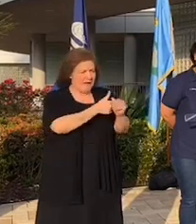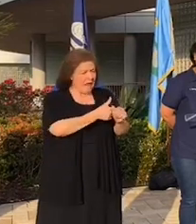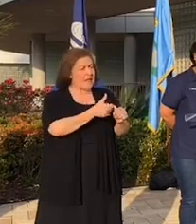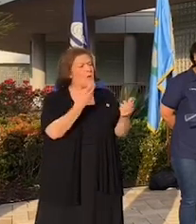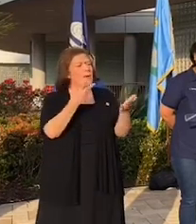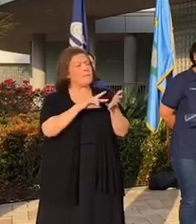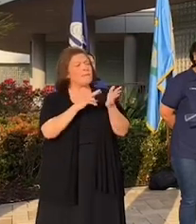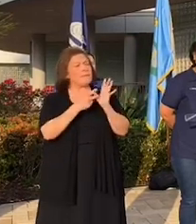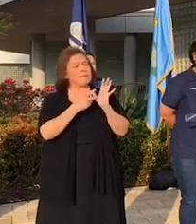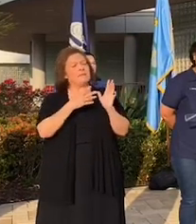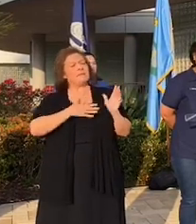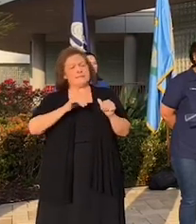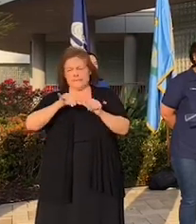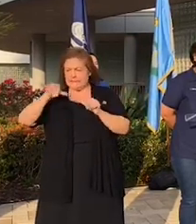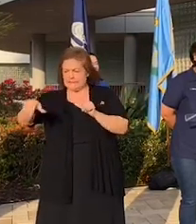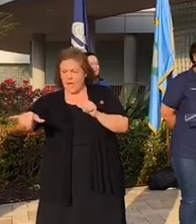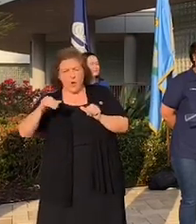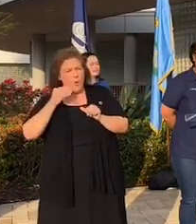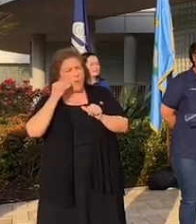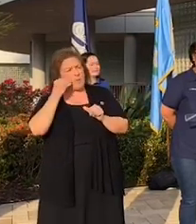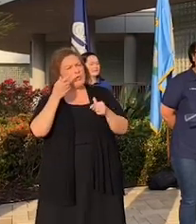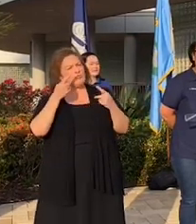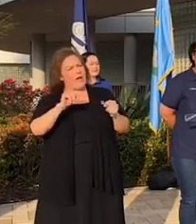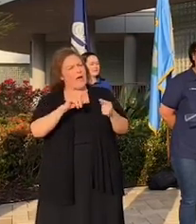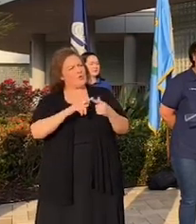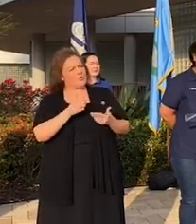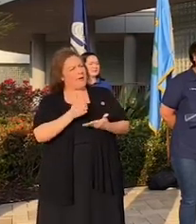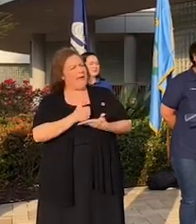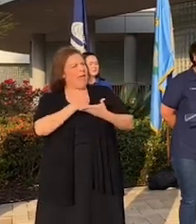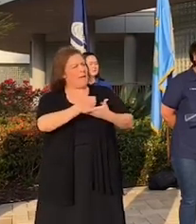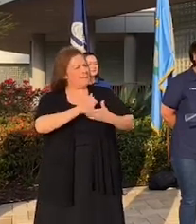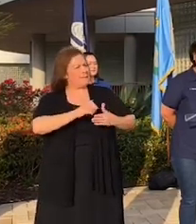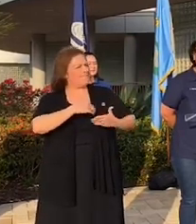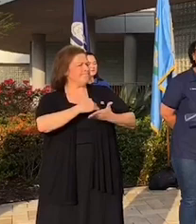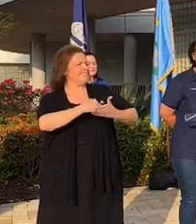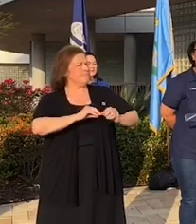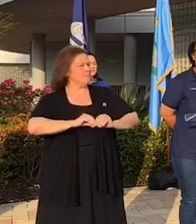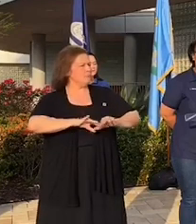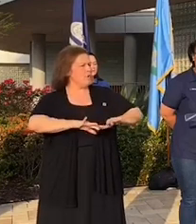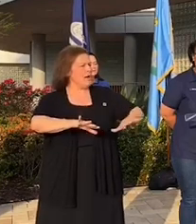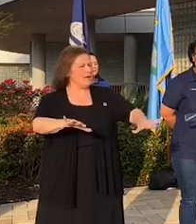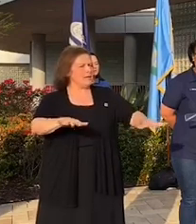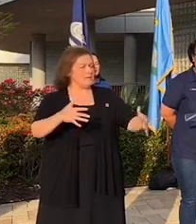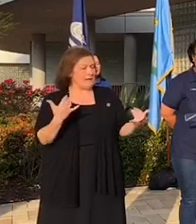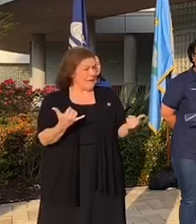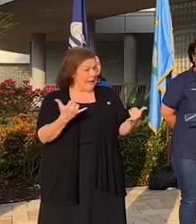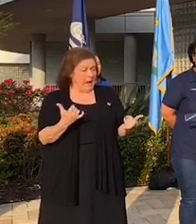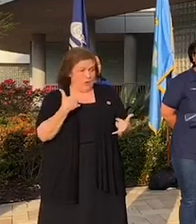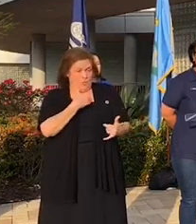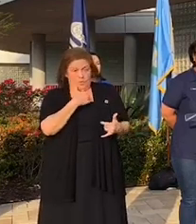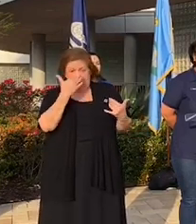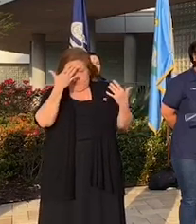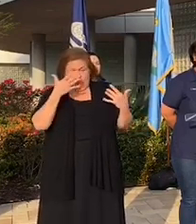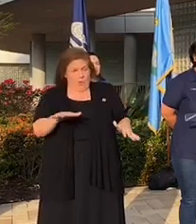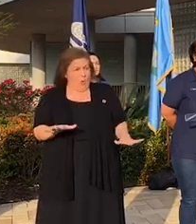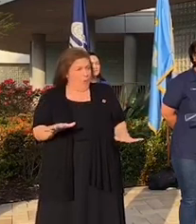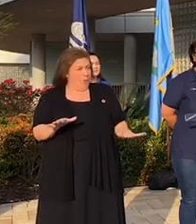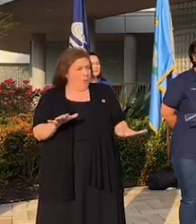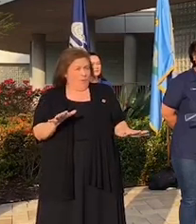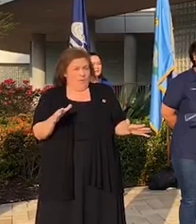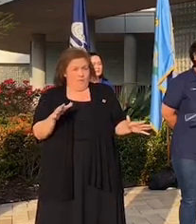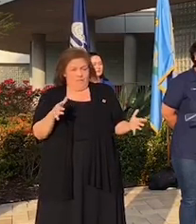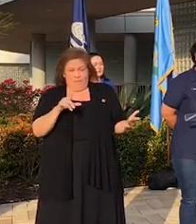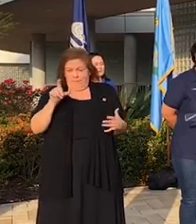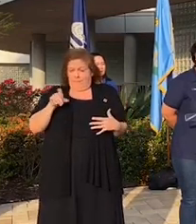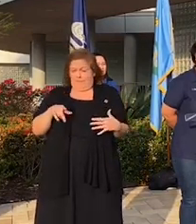stay at home in order to flatten the curve. Right now, we don't know where our curve is, which speaks to